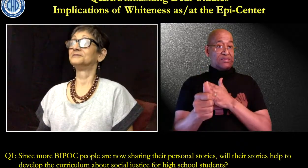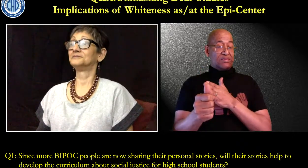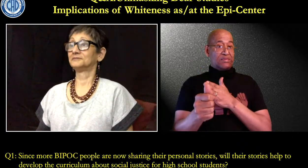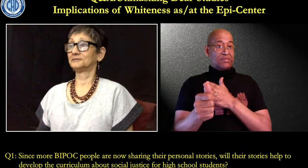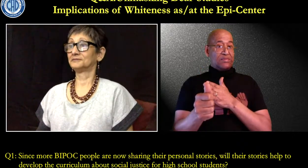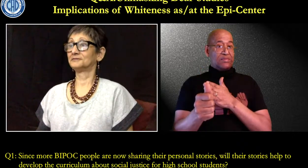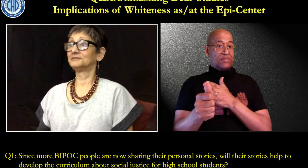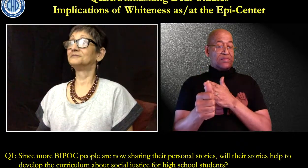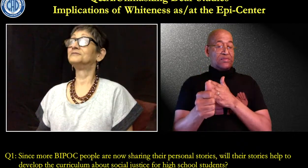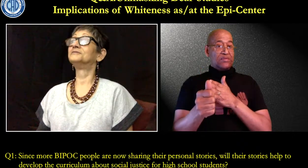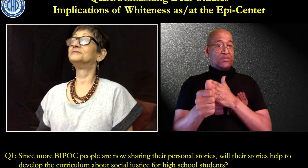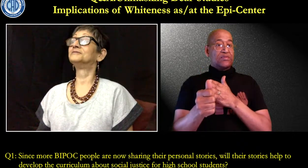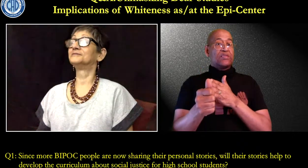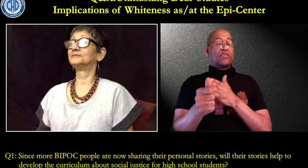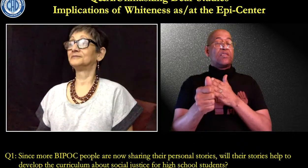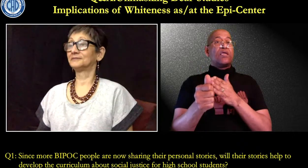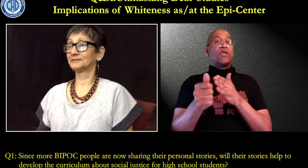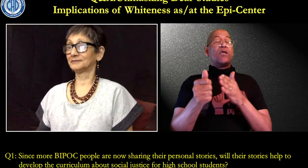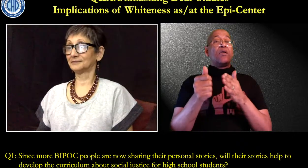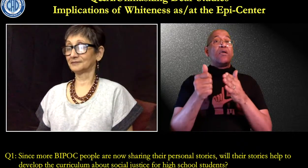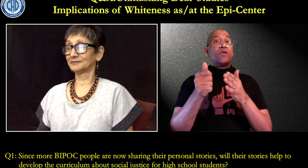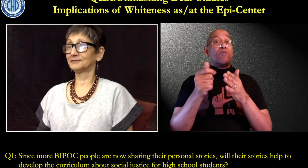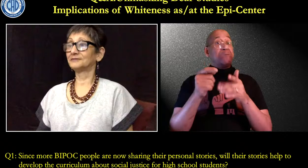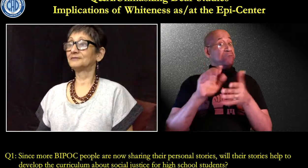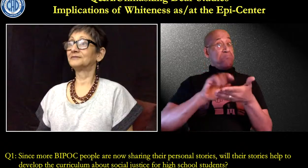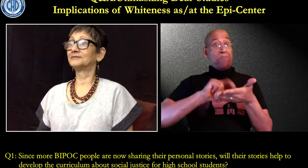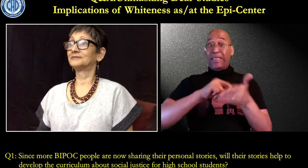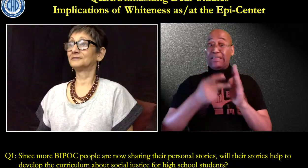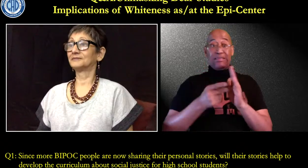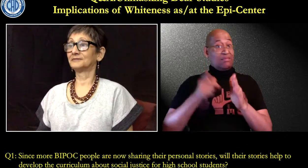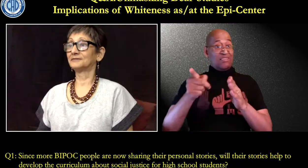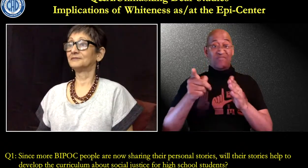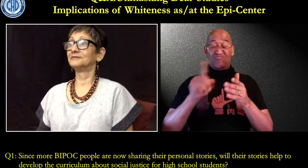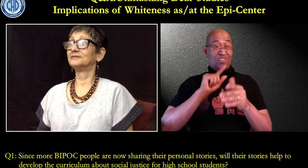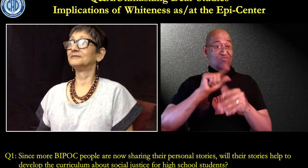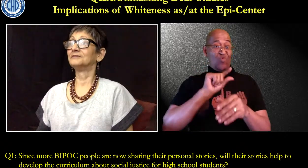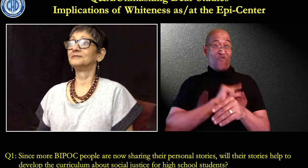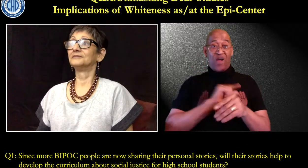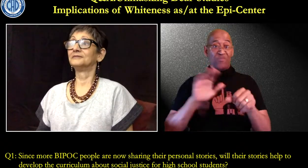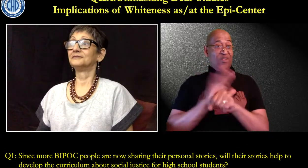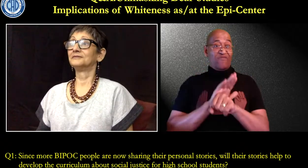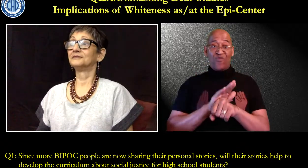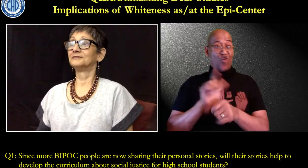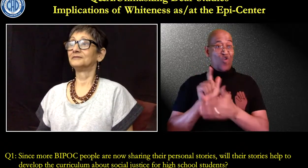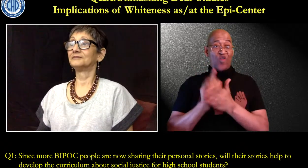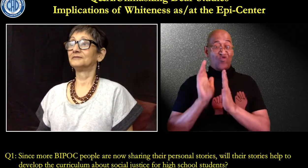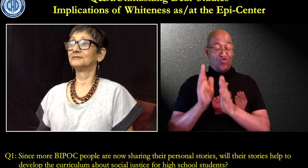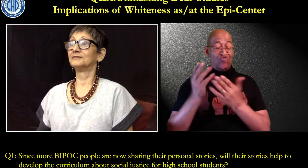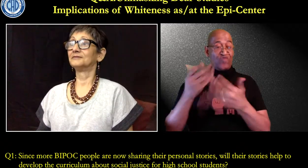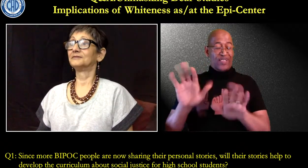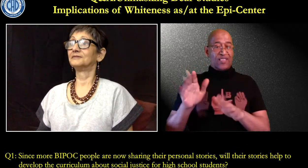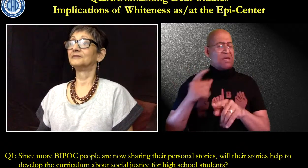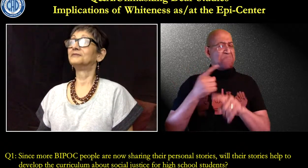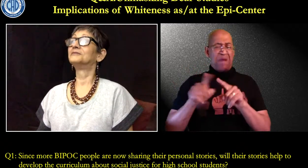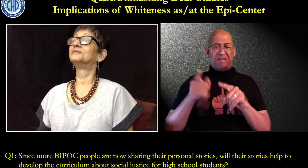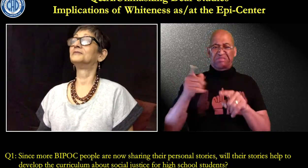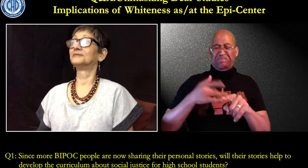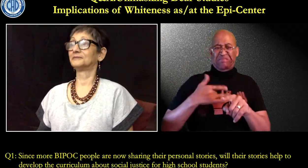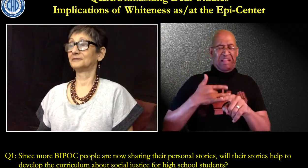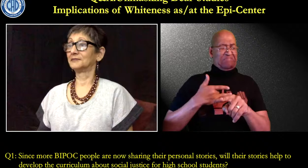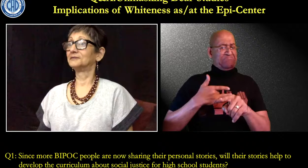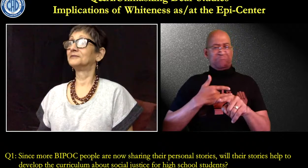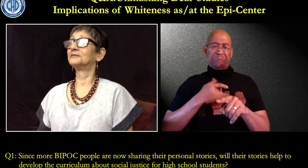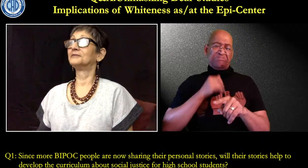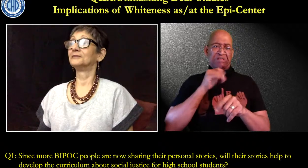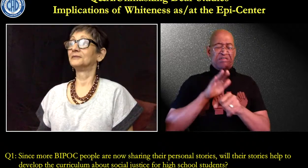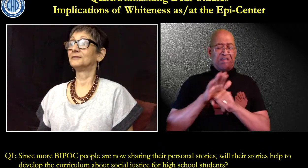And then that is when the tests were taken and passed.